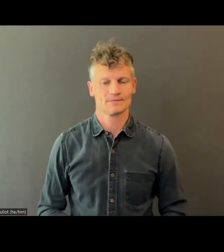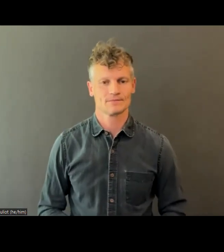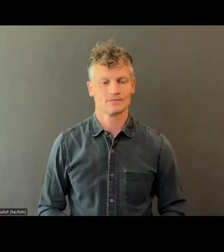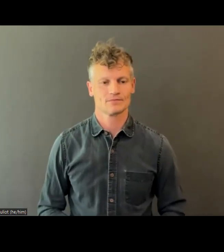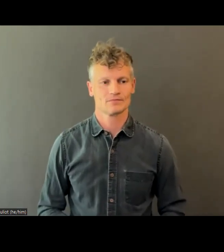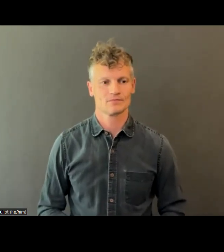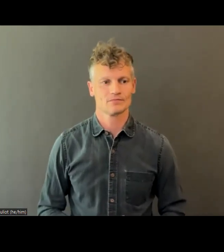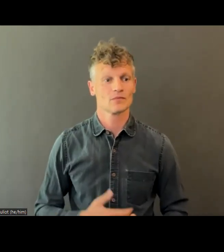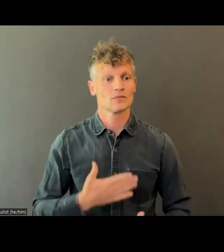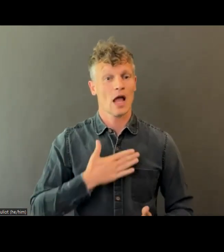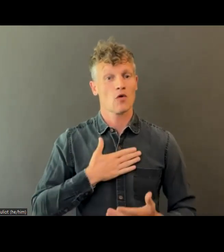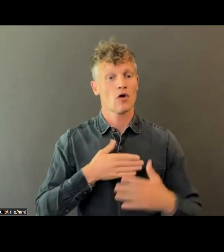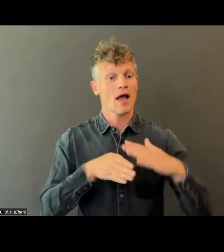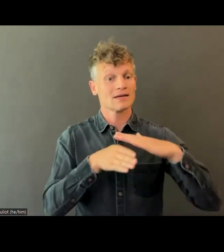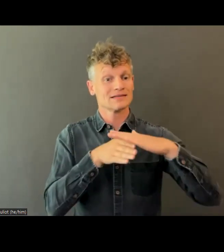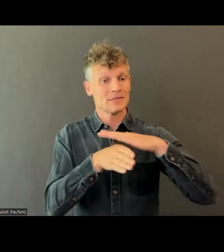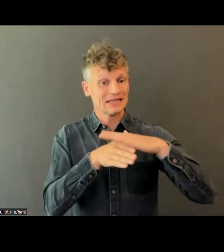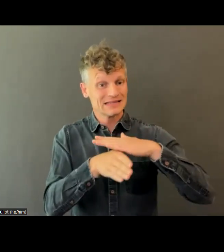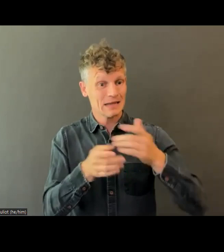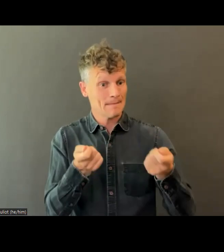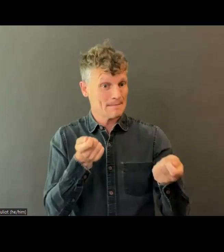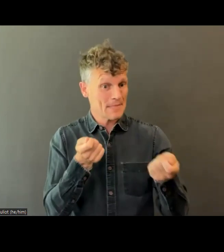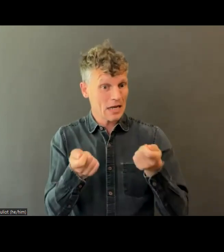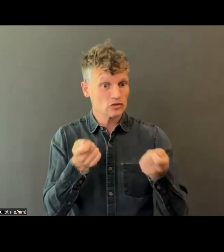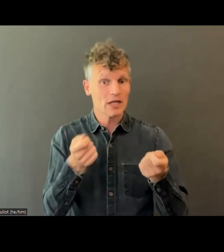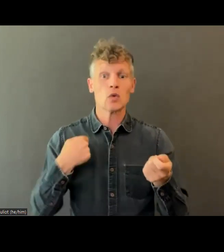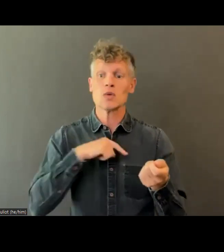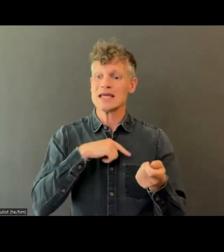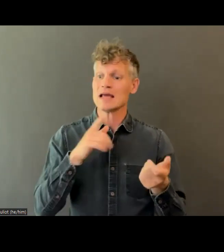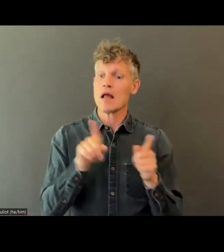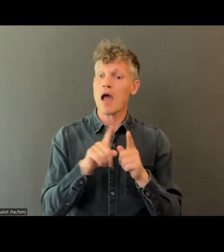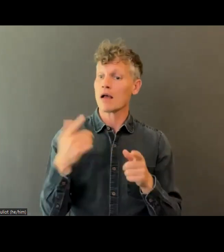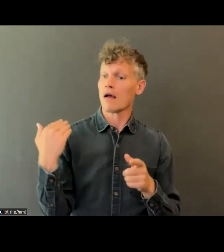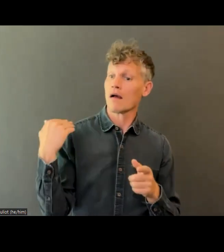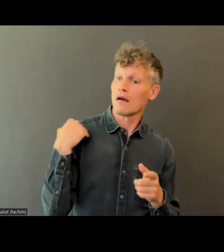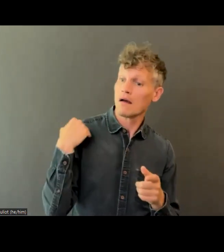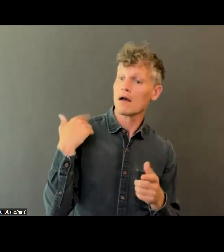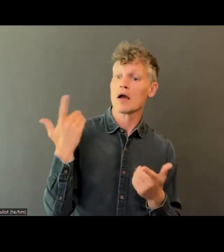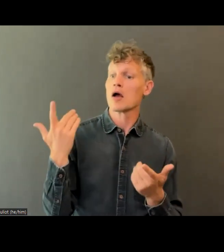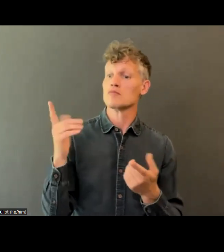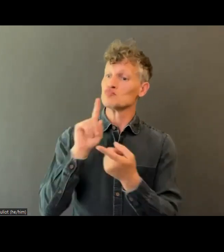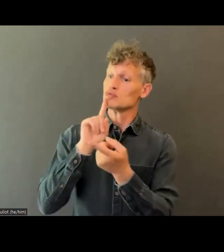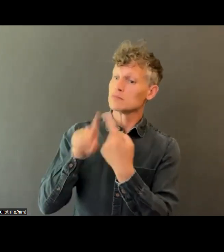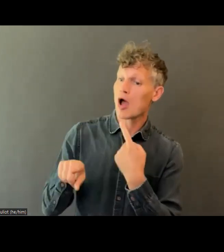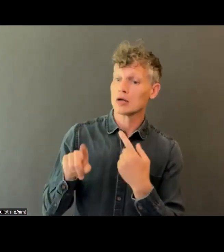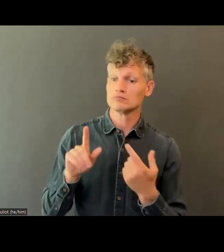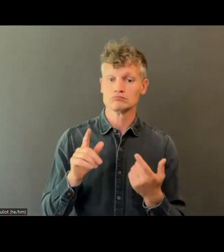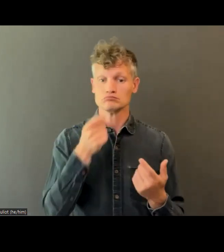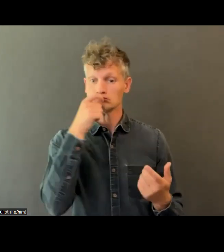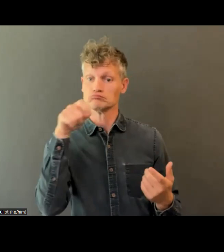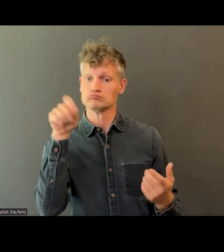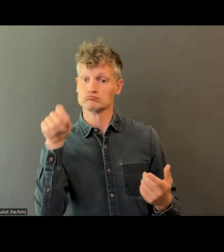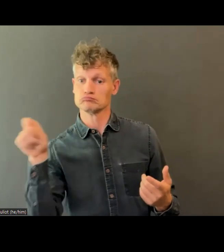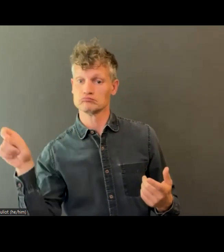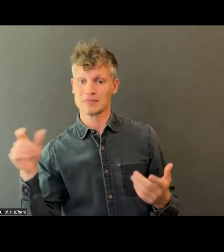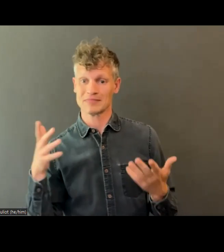specific within our processes about how we respond to those requests? How quickly can we set some